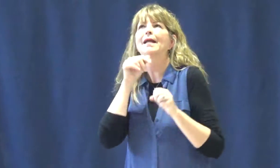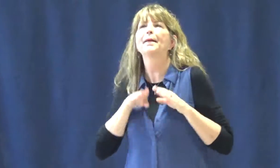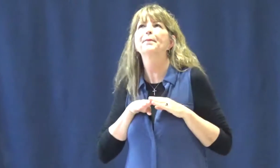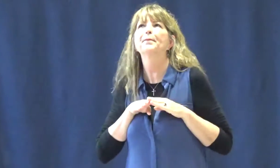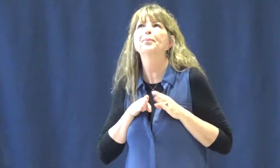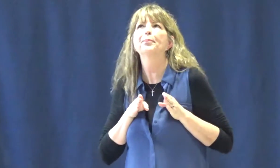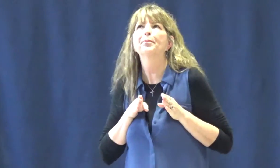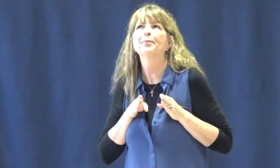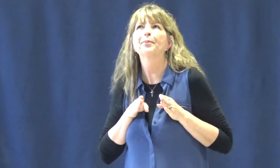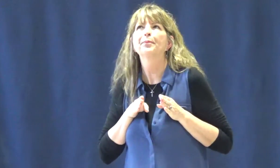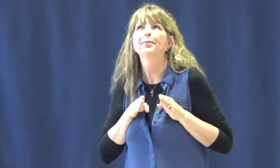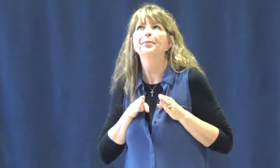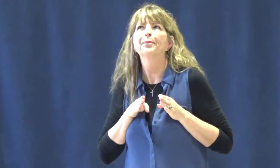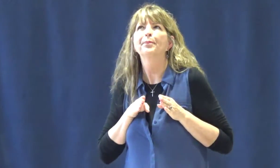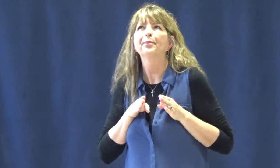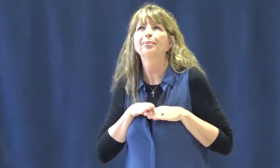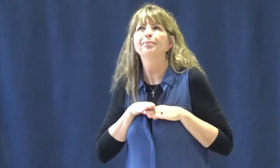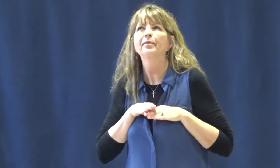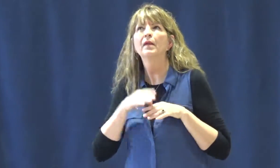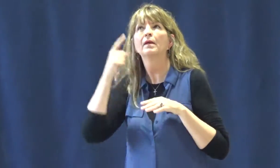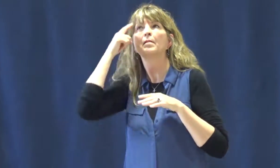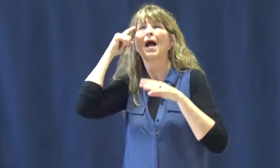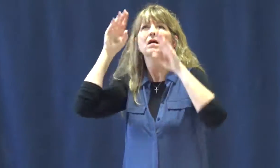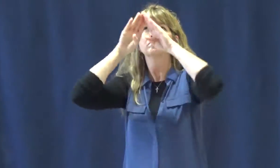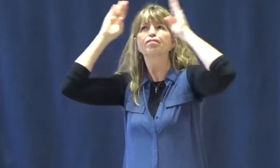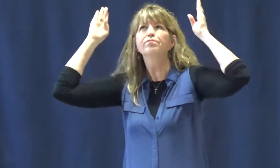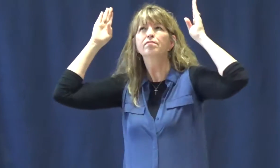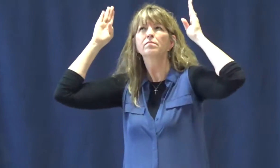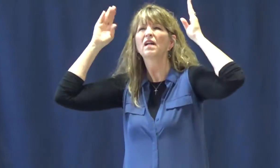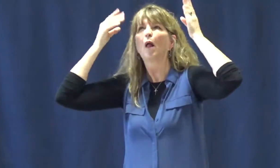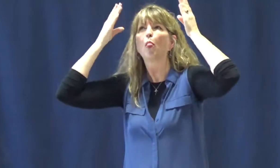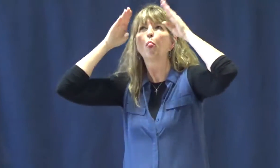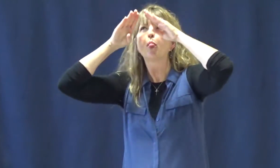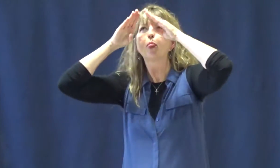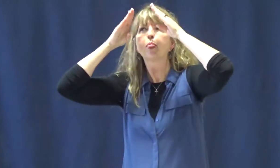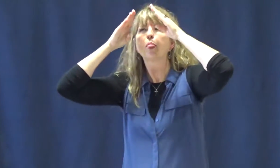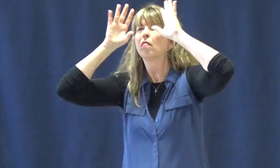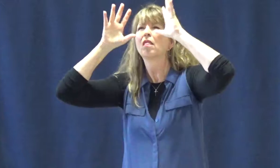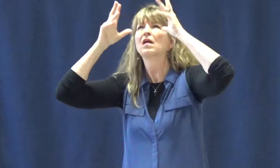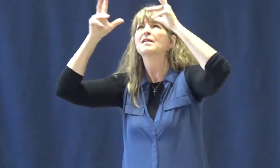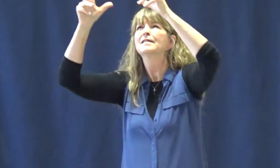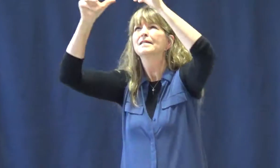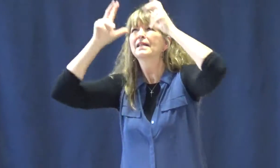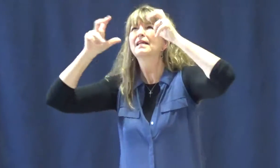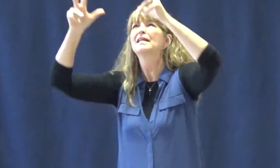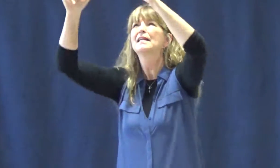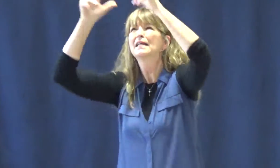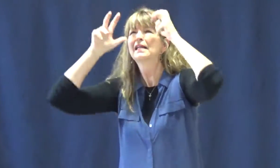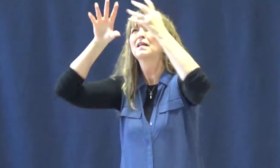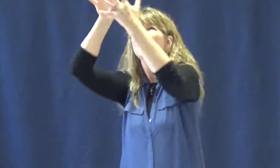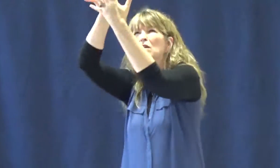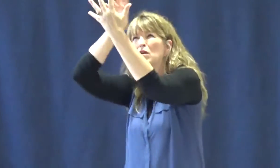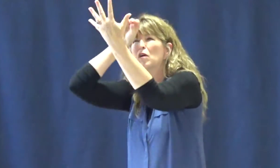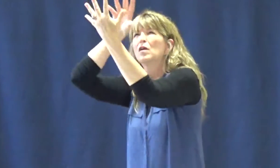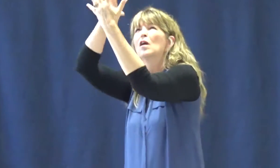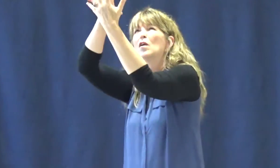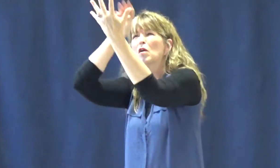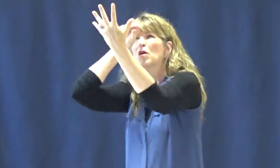open. And not open in just a small way, but for our hearts and our minds to be fully open